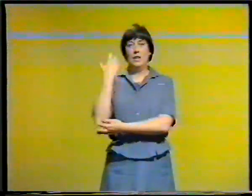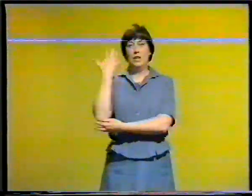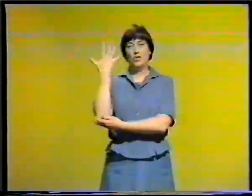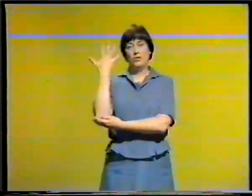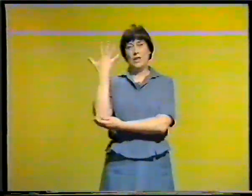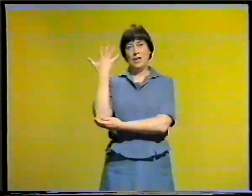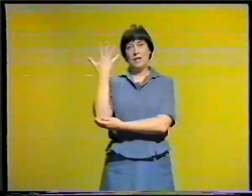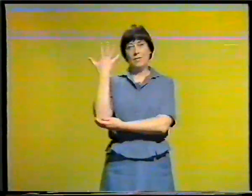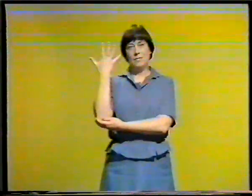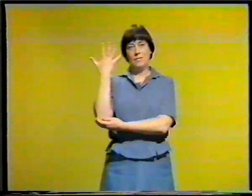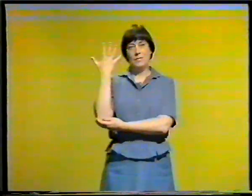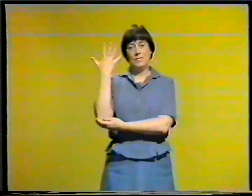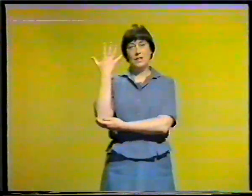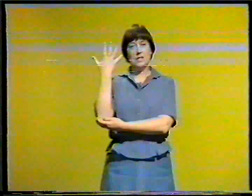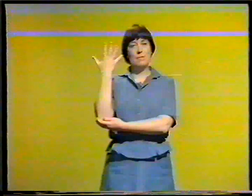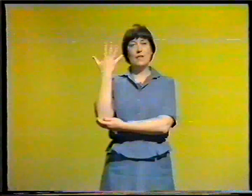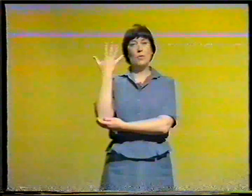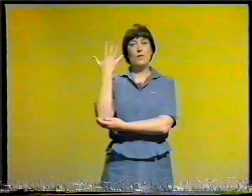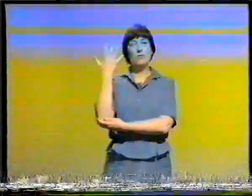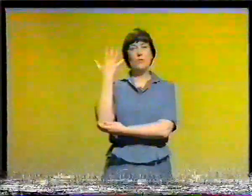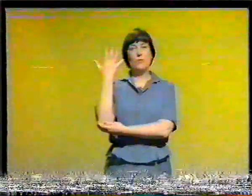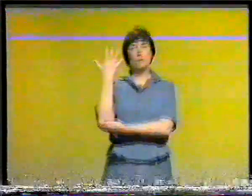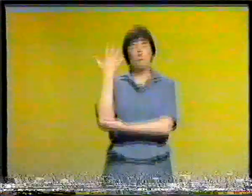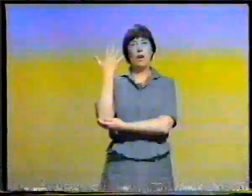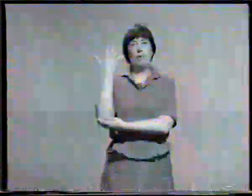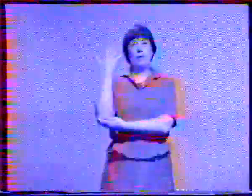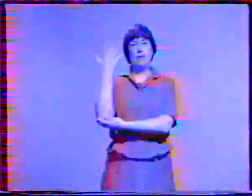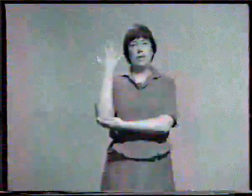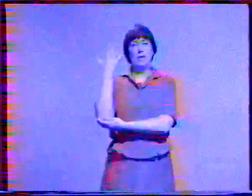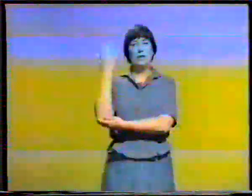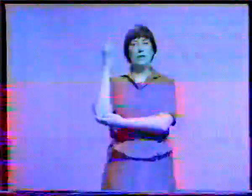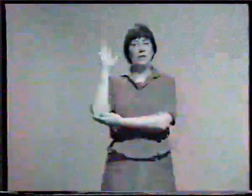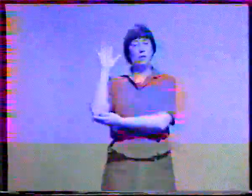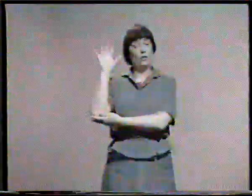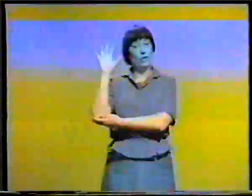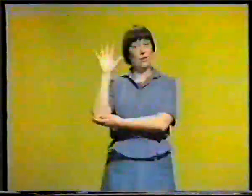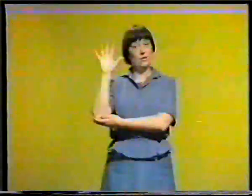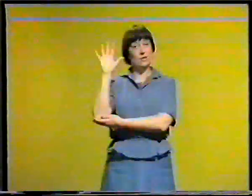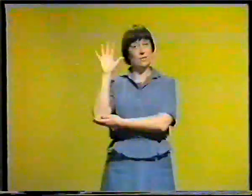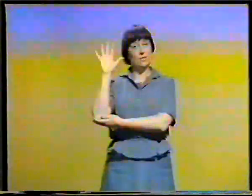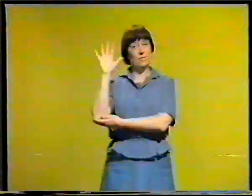A tree. Doesn't matter whether you do it with the palm in or out.